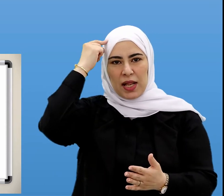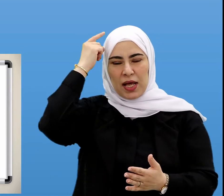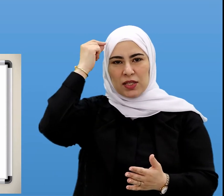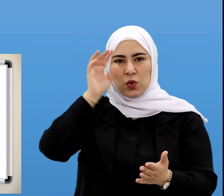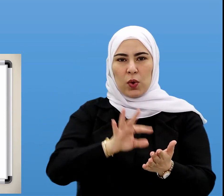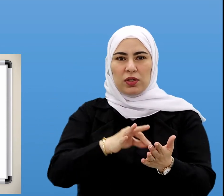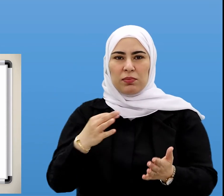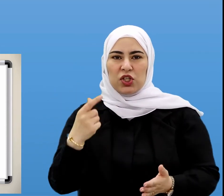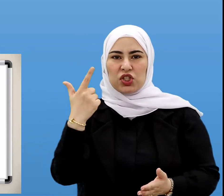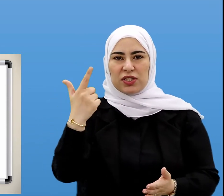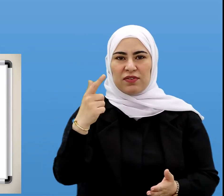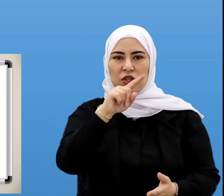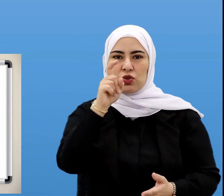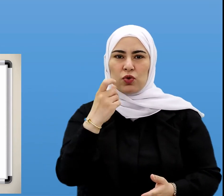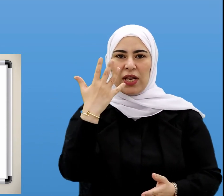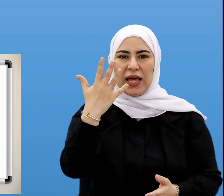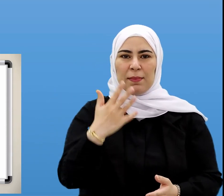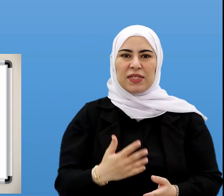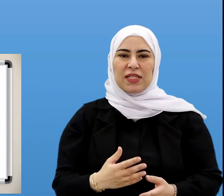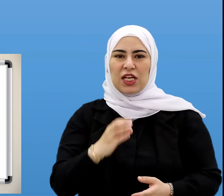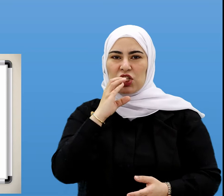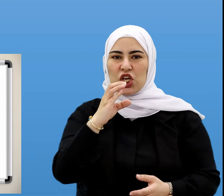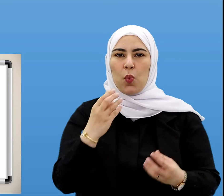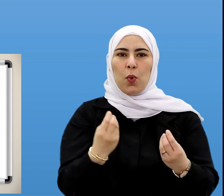number 5. Let's go through it together.